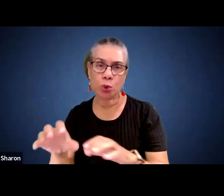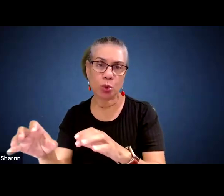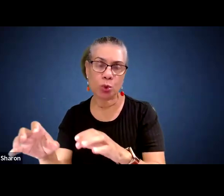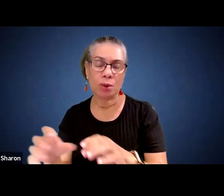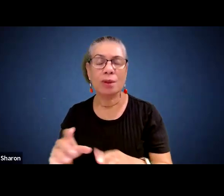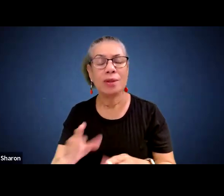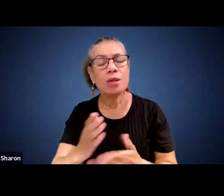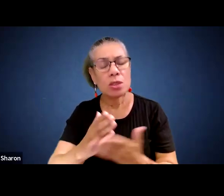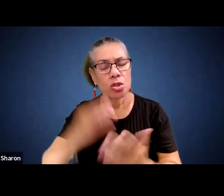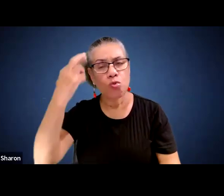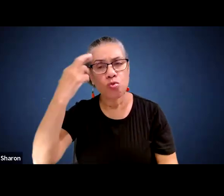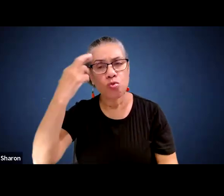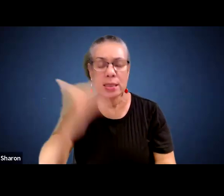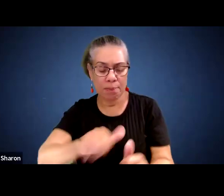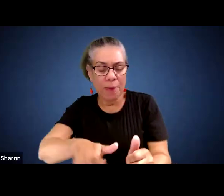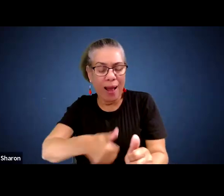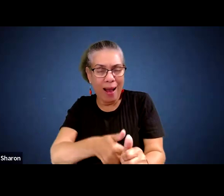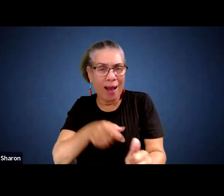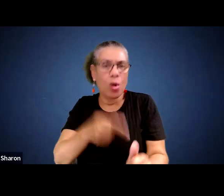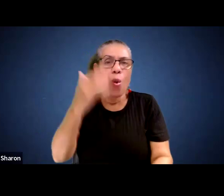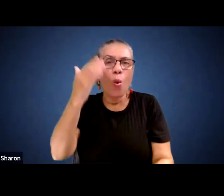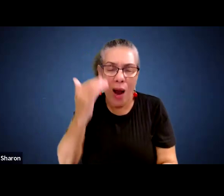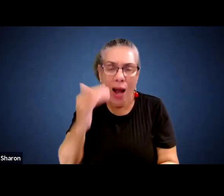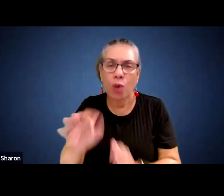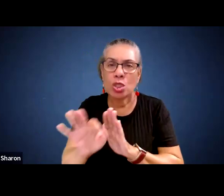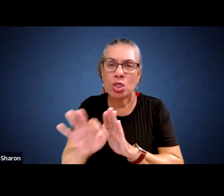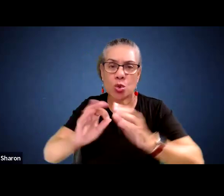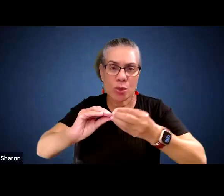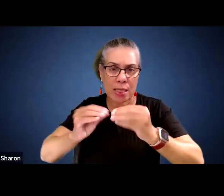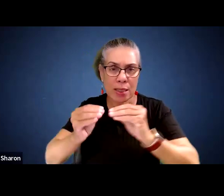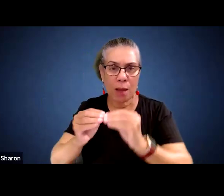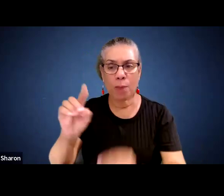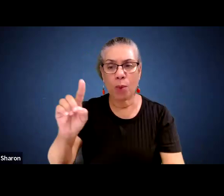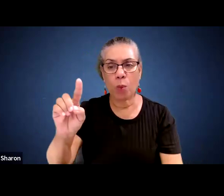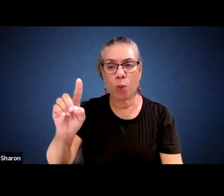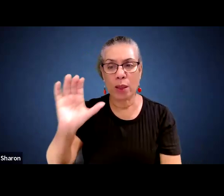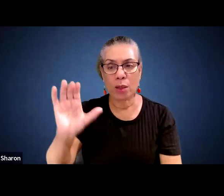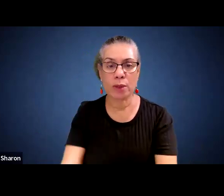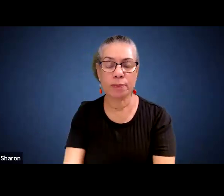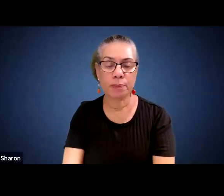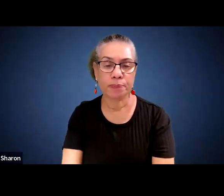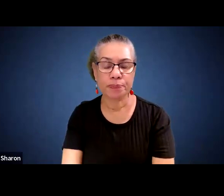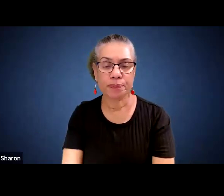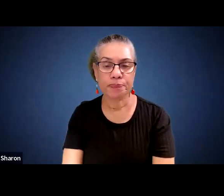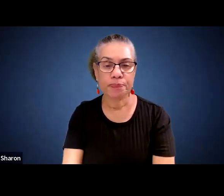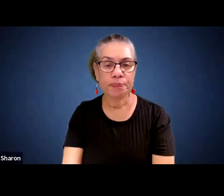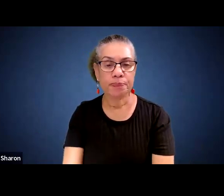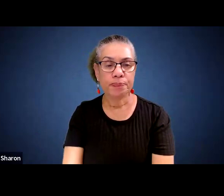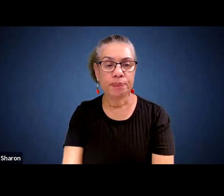behind why it's that number. Yeah. Yeah, I'm interested